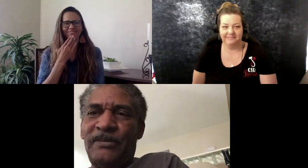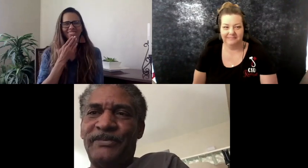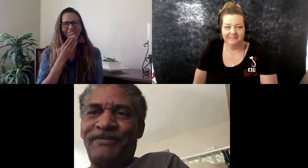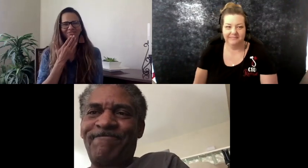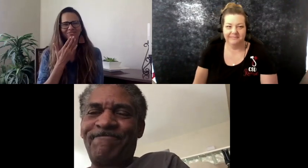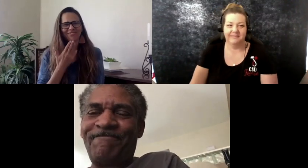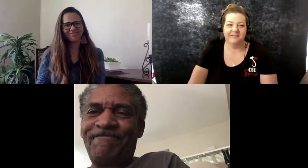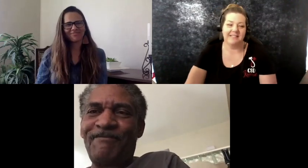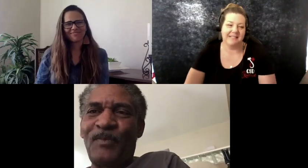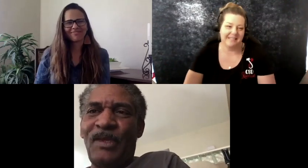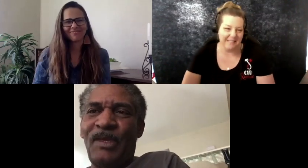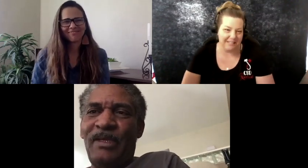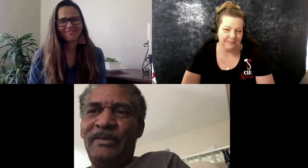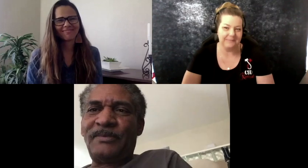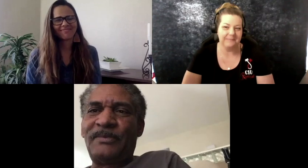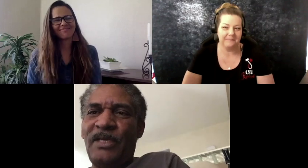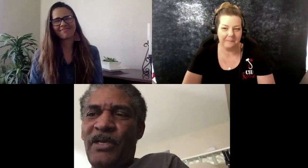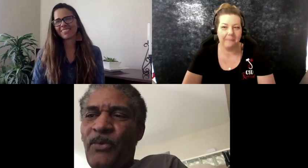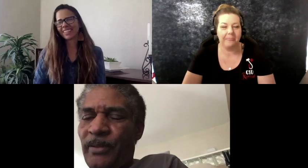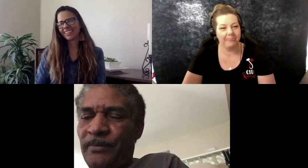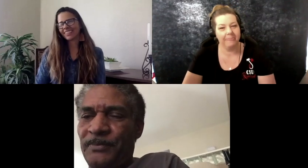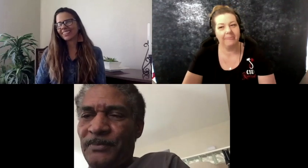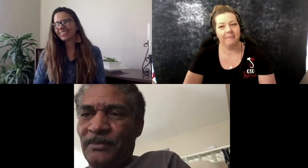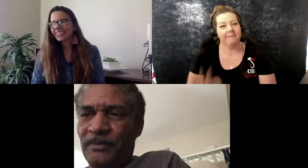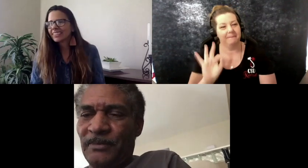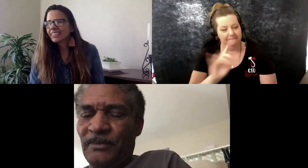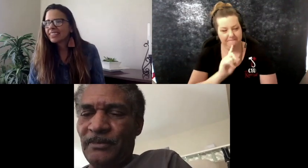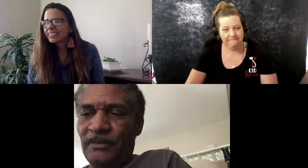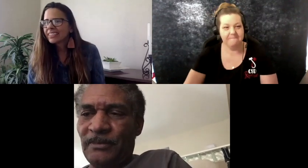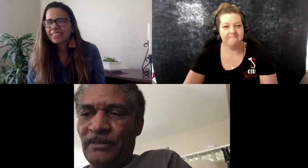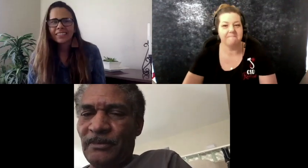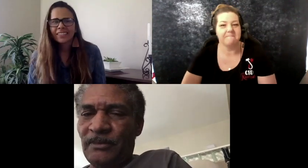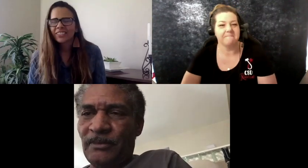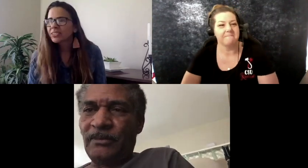So. Fantastic. Thank you. Oh, you're welcome.